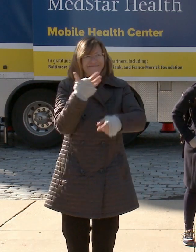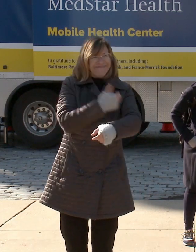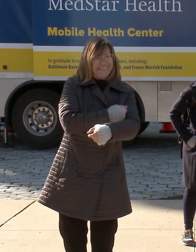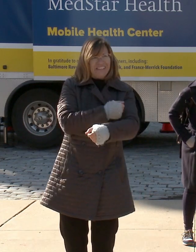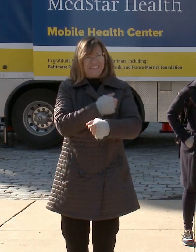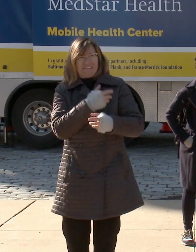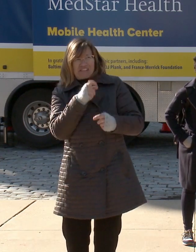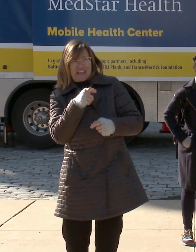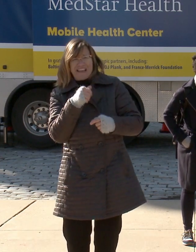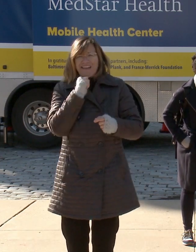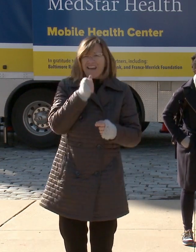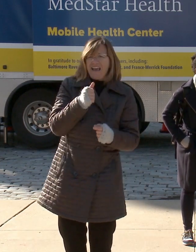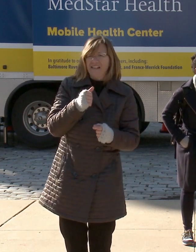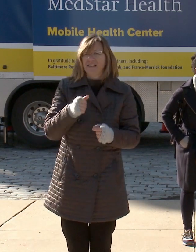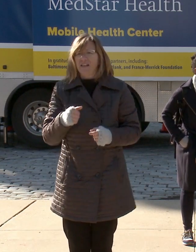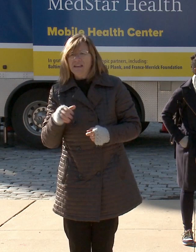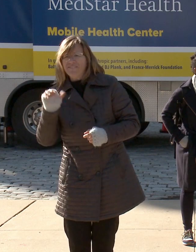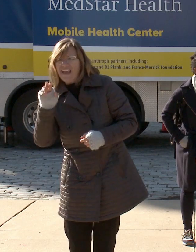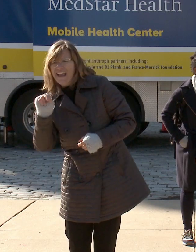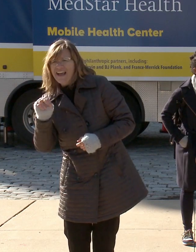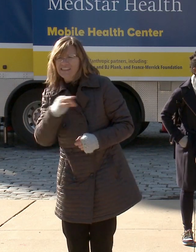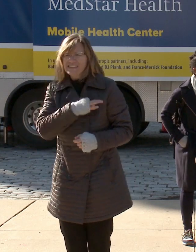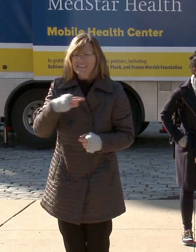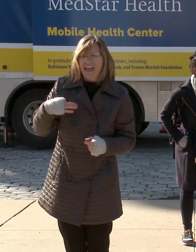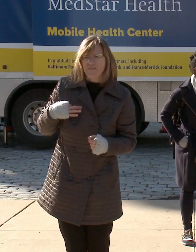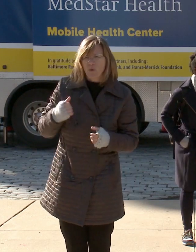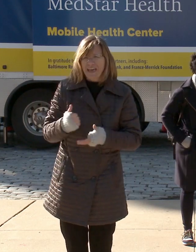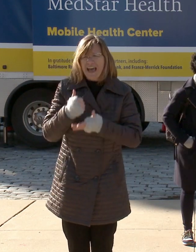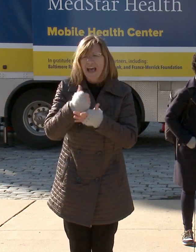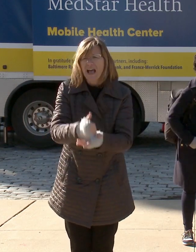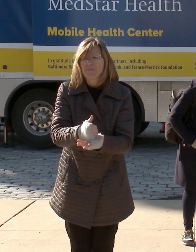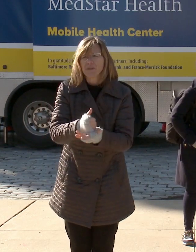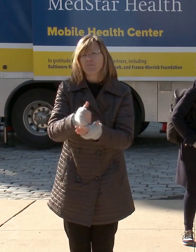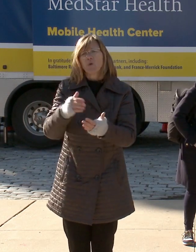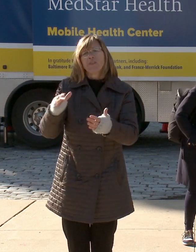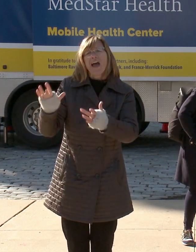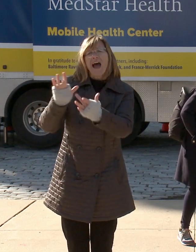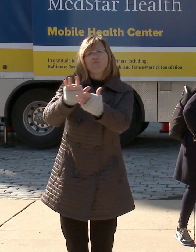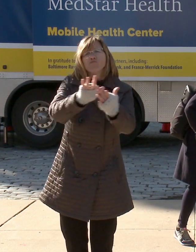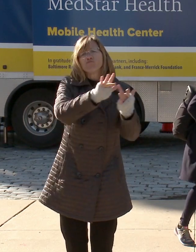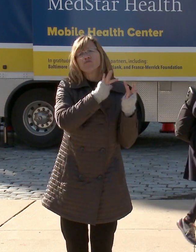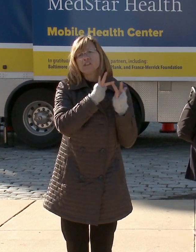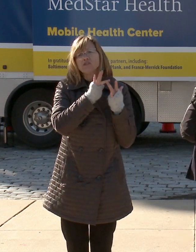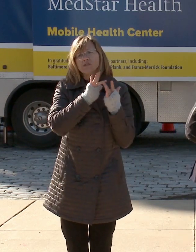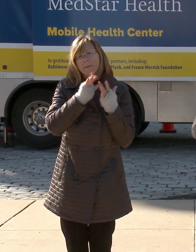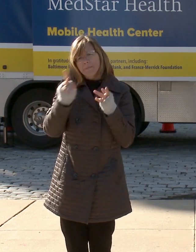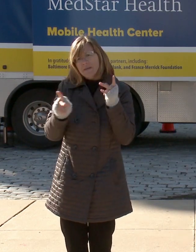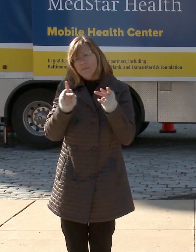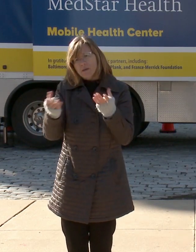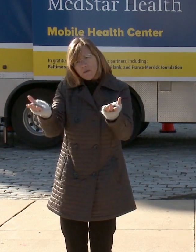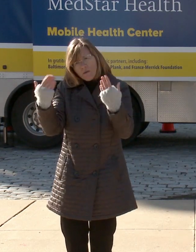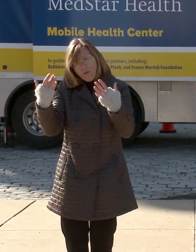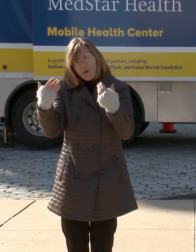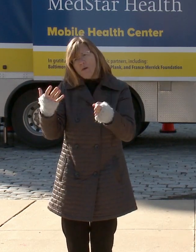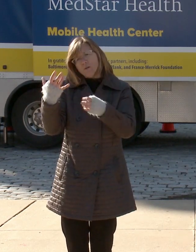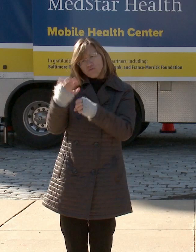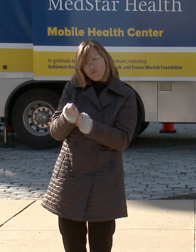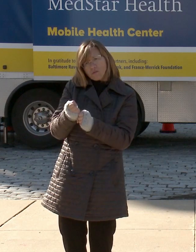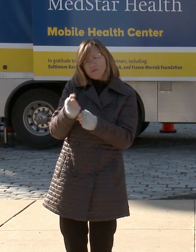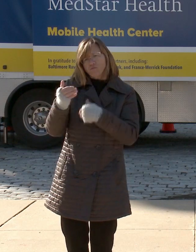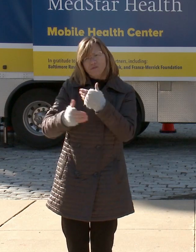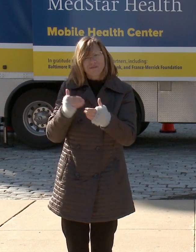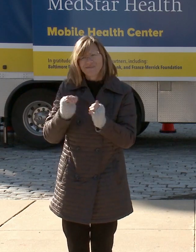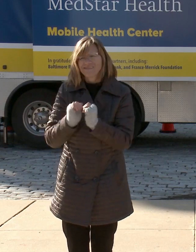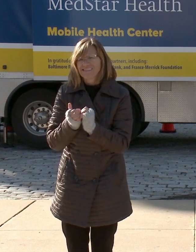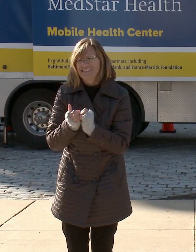and the staff that will be there, will they help in this effort for the outreach to get people to trust the process? Well, I think this is a part